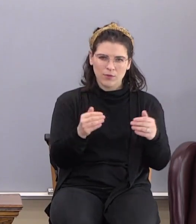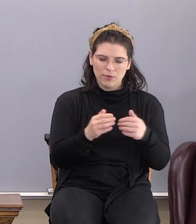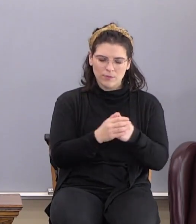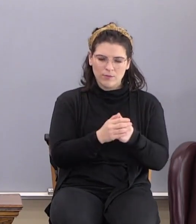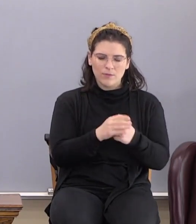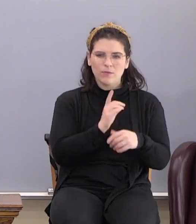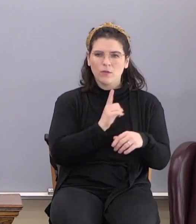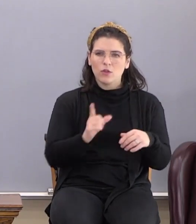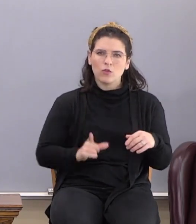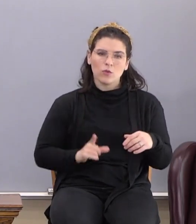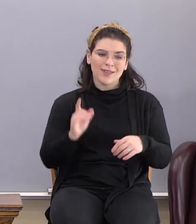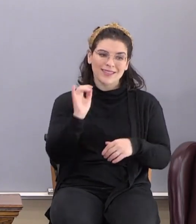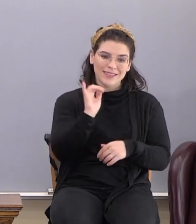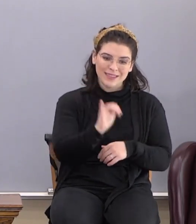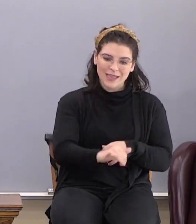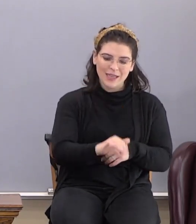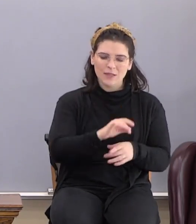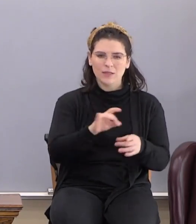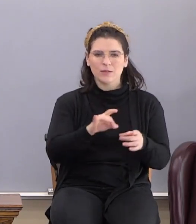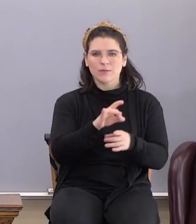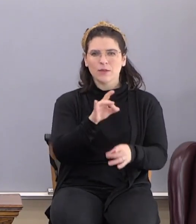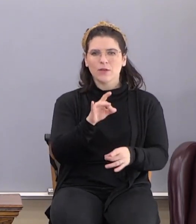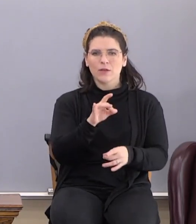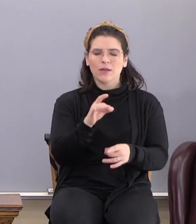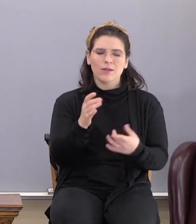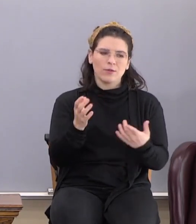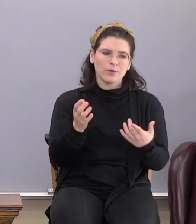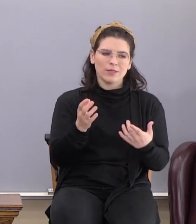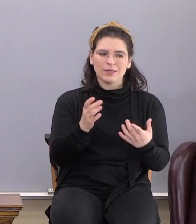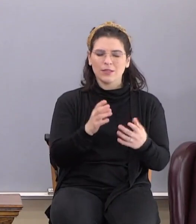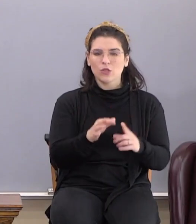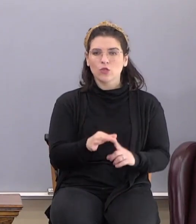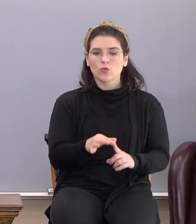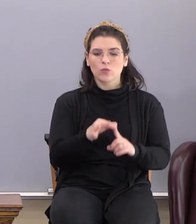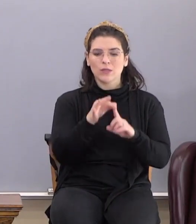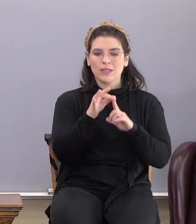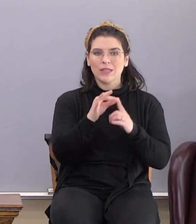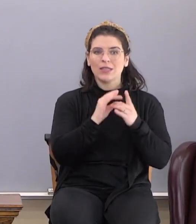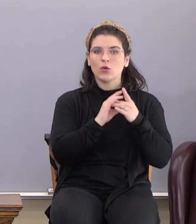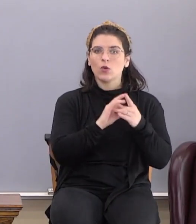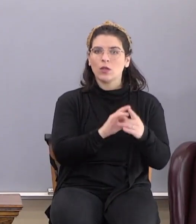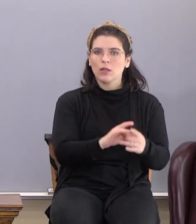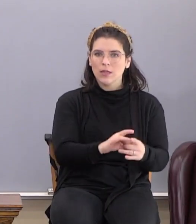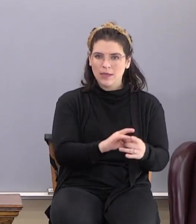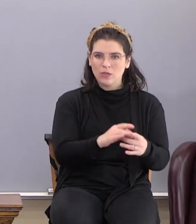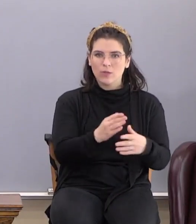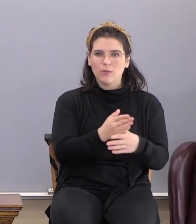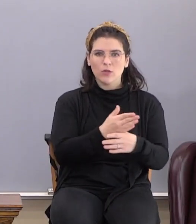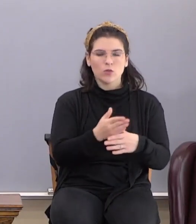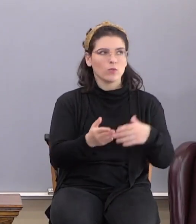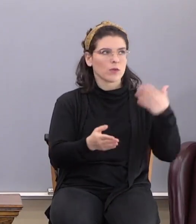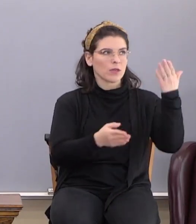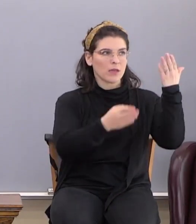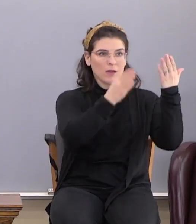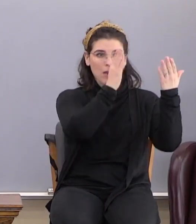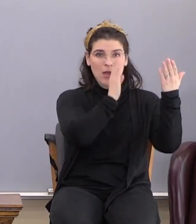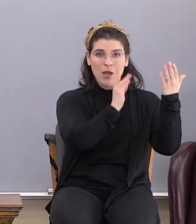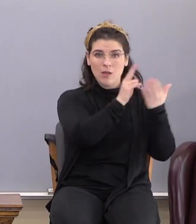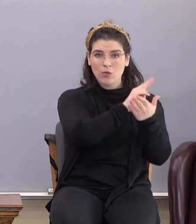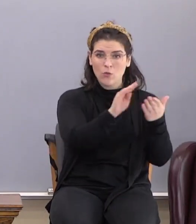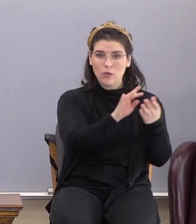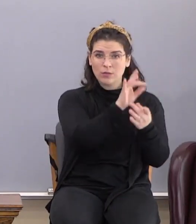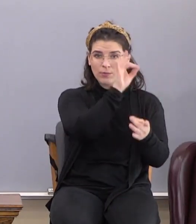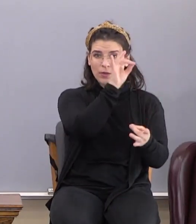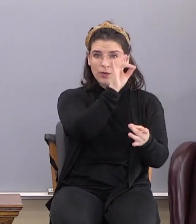Lord is that Spirit, and there is this unique correlation between God the Holy